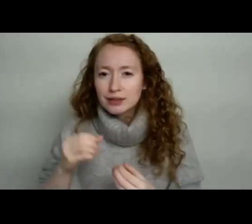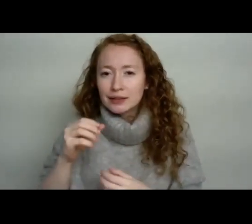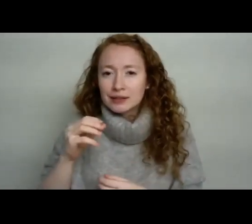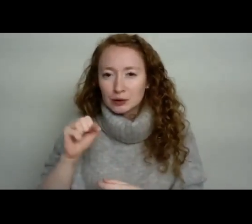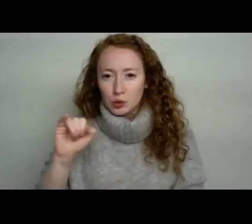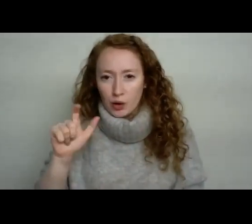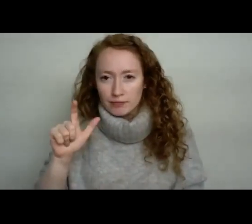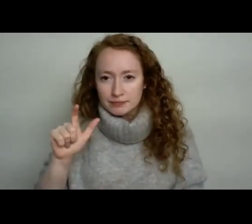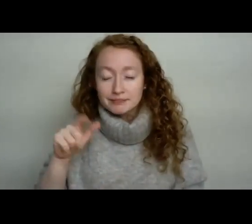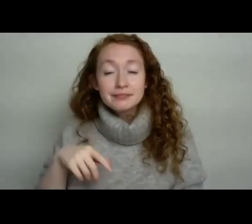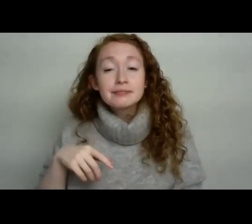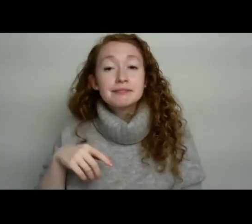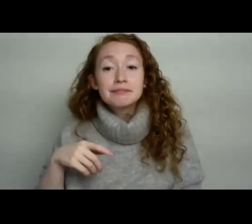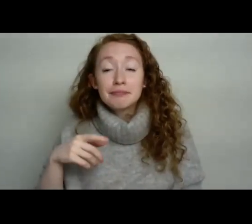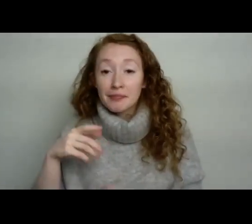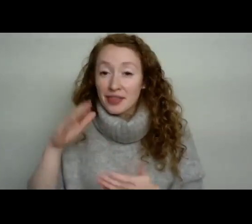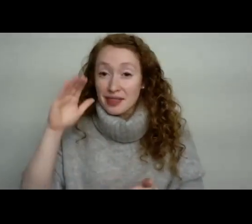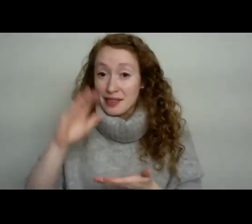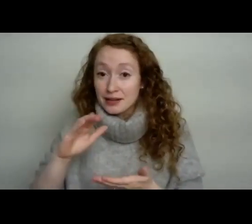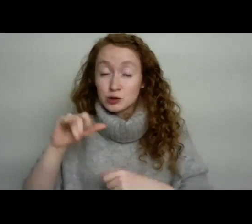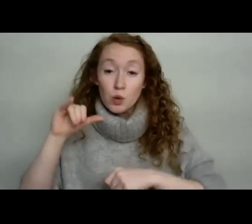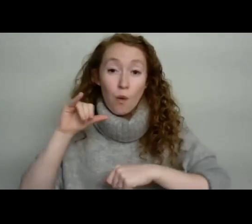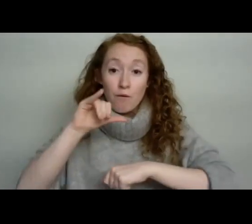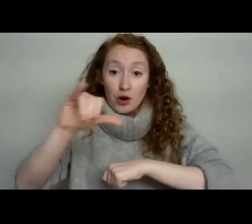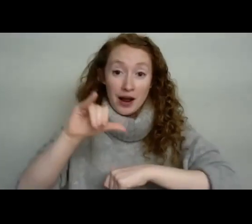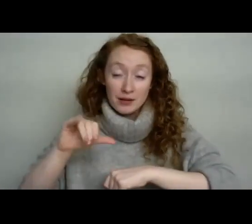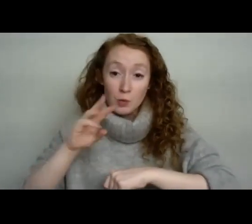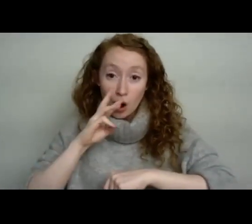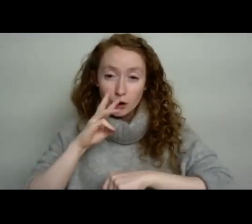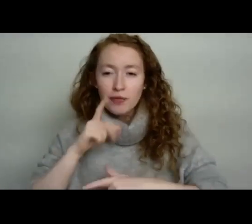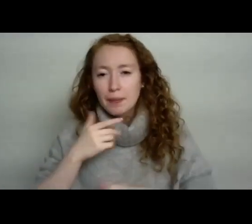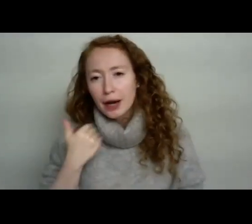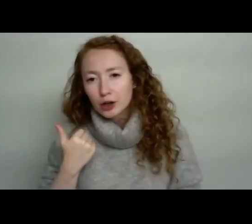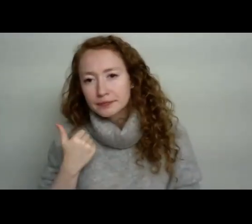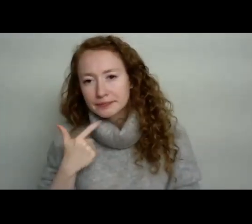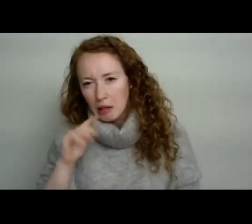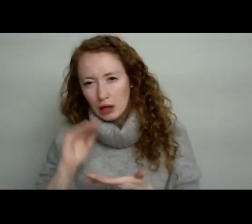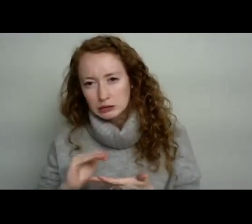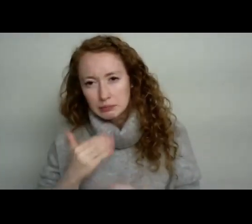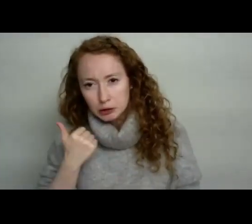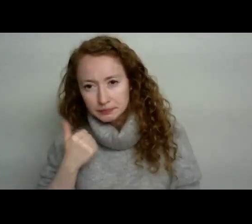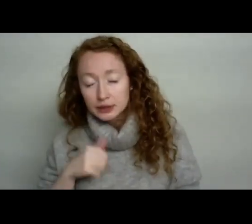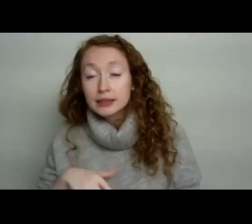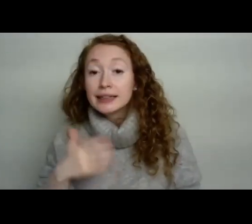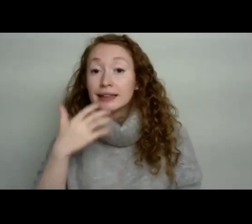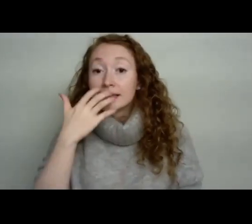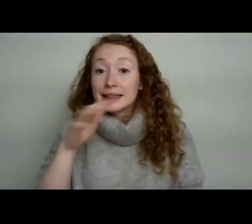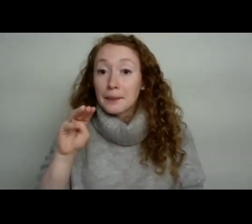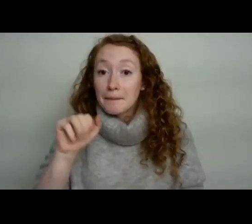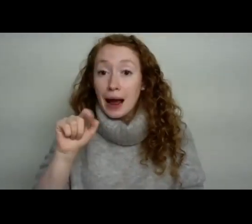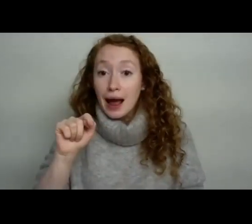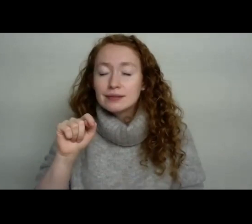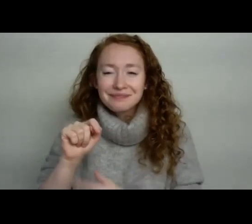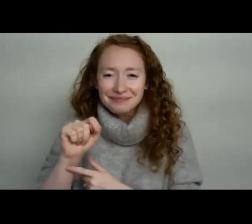initially. The less you overhead water your plants, the better. And also heat mats. Heat mats just help your plants